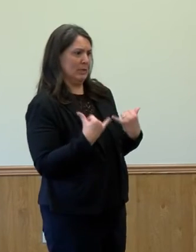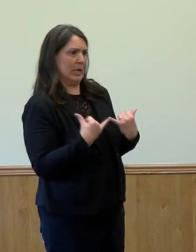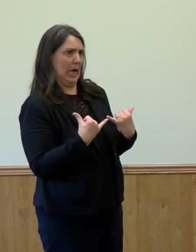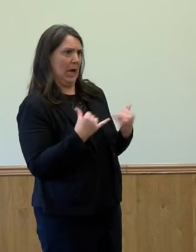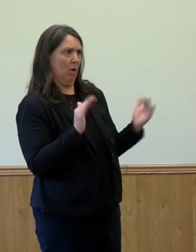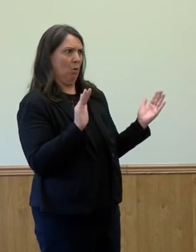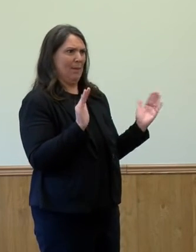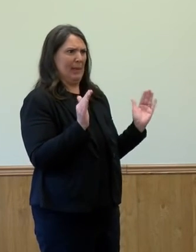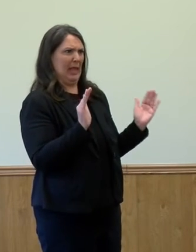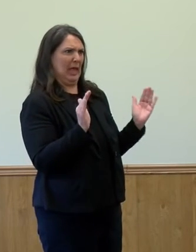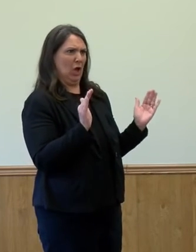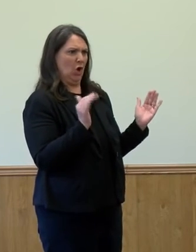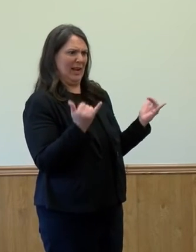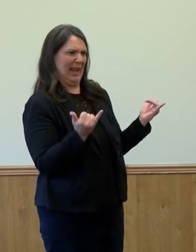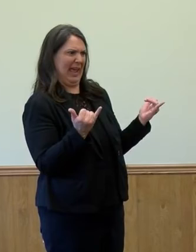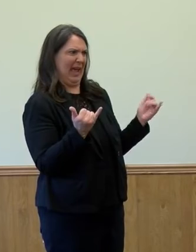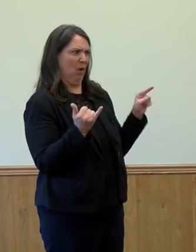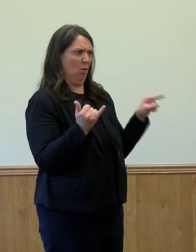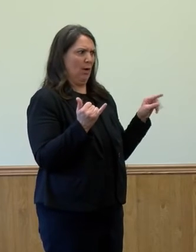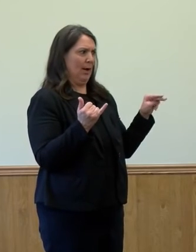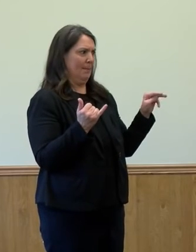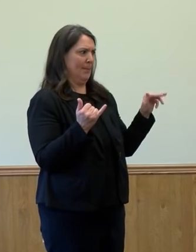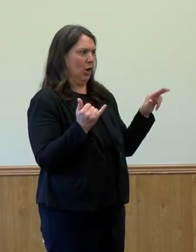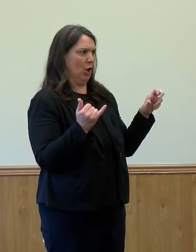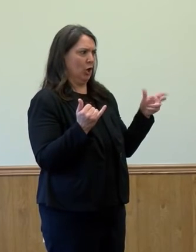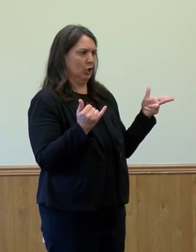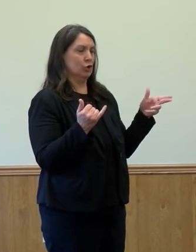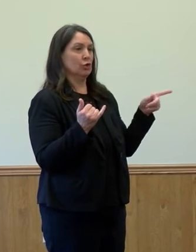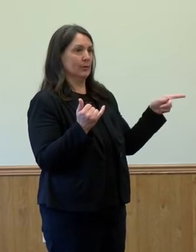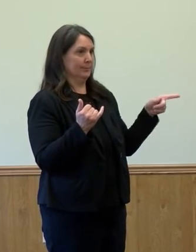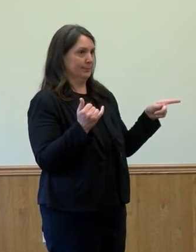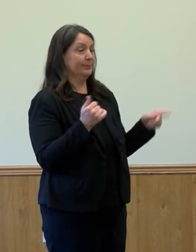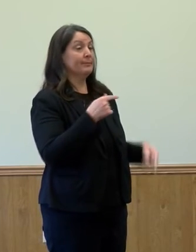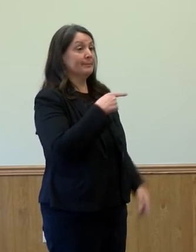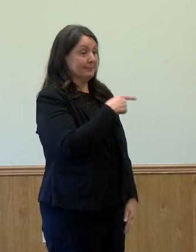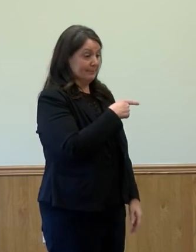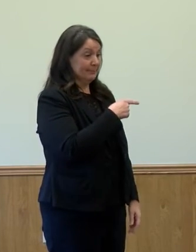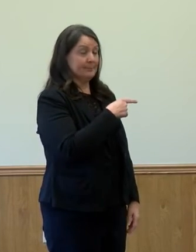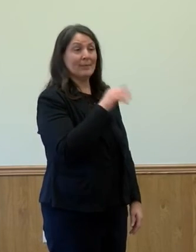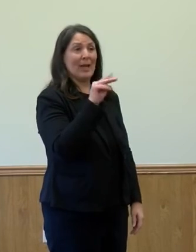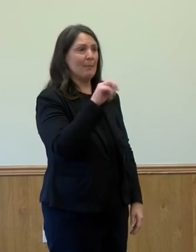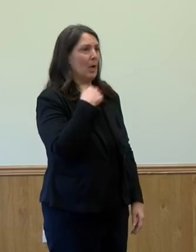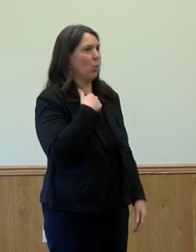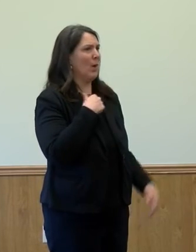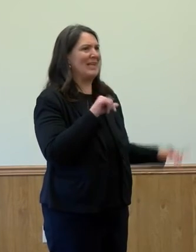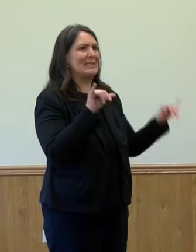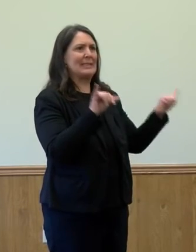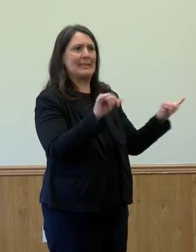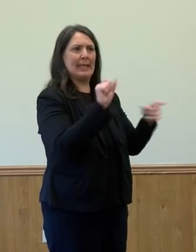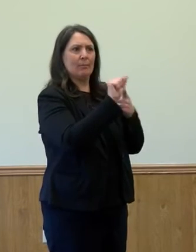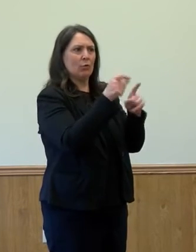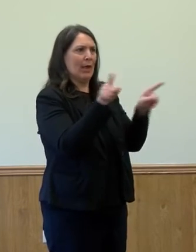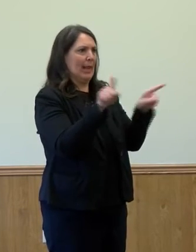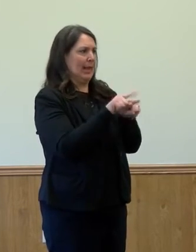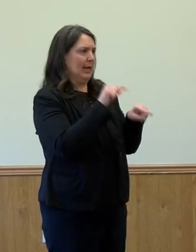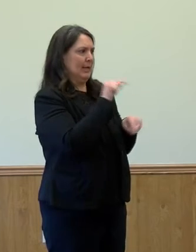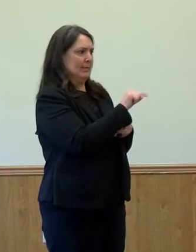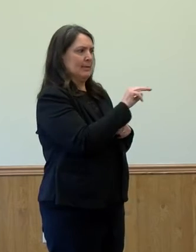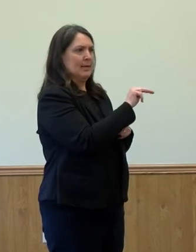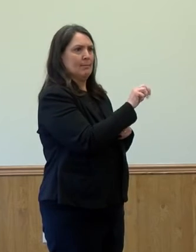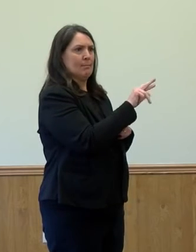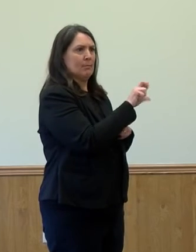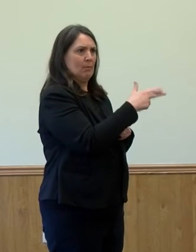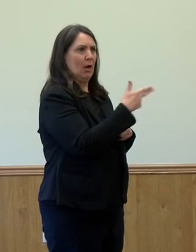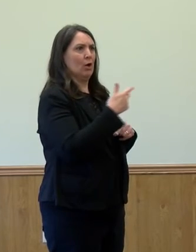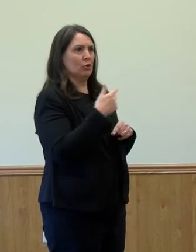to that? So right now we are lockstep with what we saw in the spike and surge in March. Again, we were starting to creep